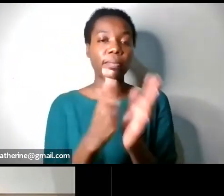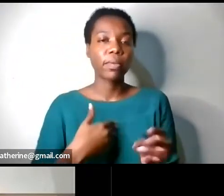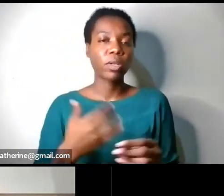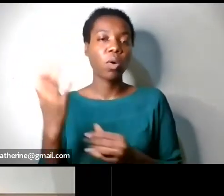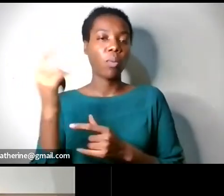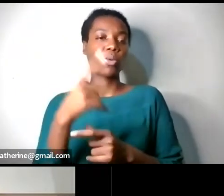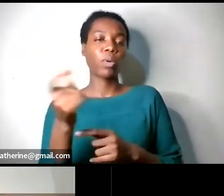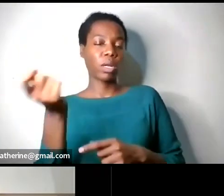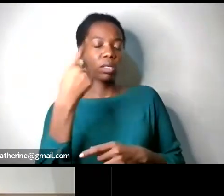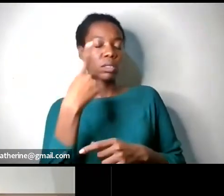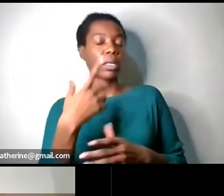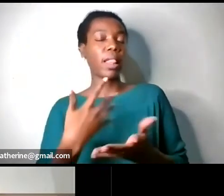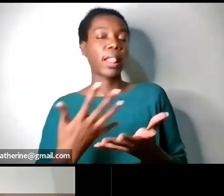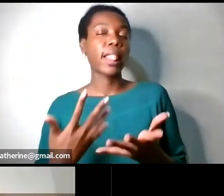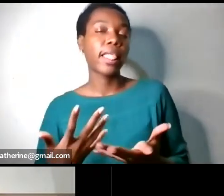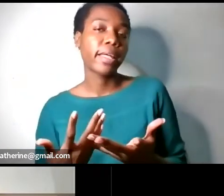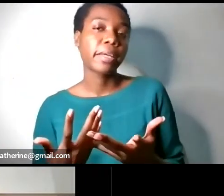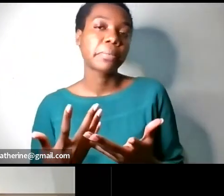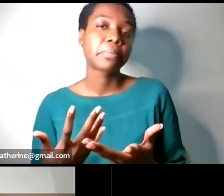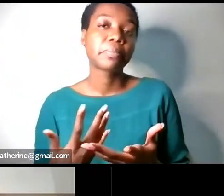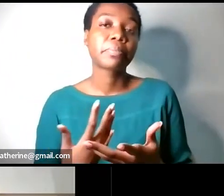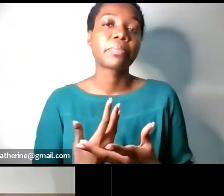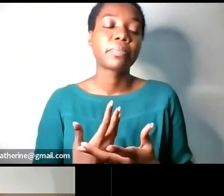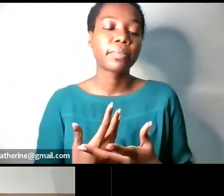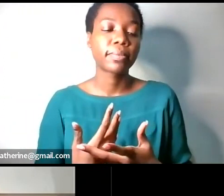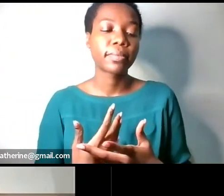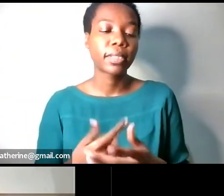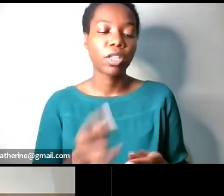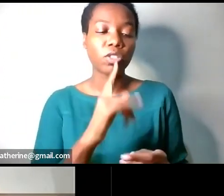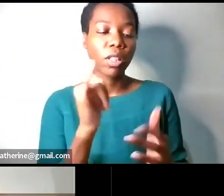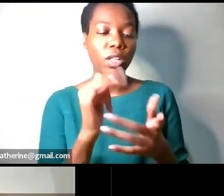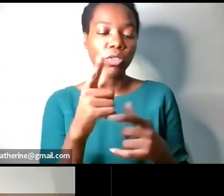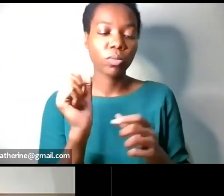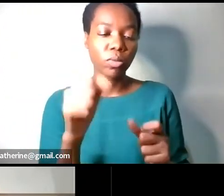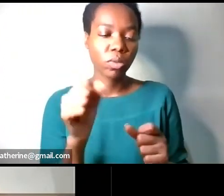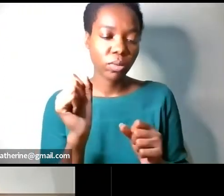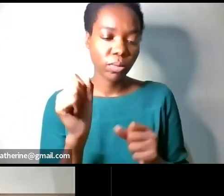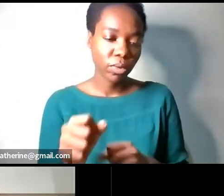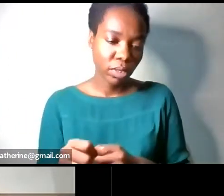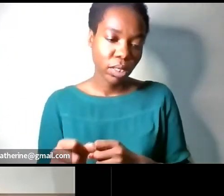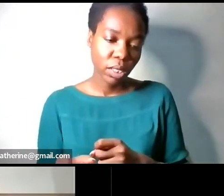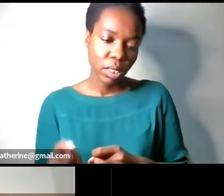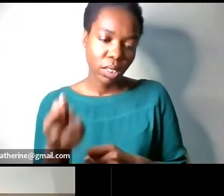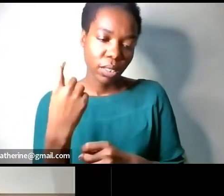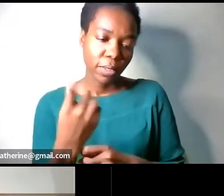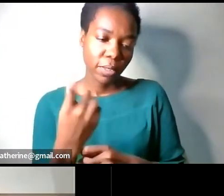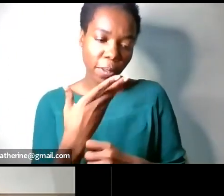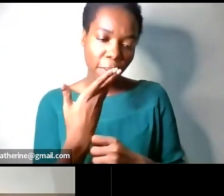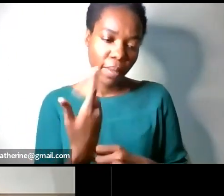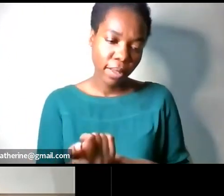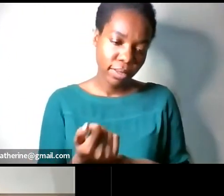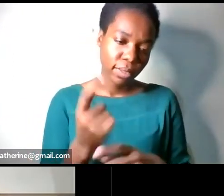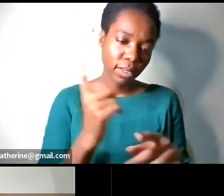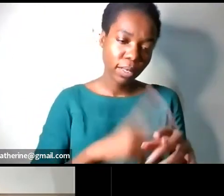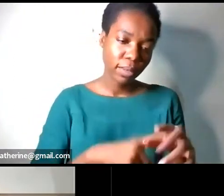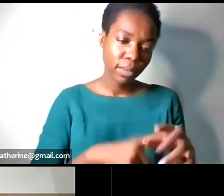to understand a thing or two so that you can get to be better at looking for insurance. For more details,